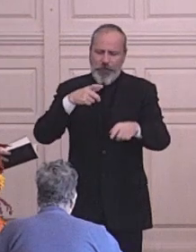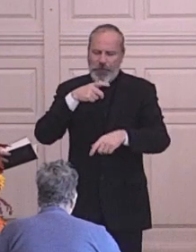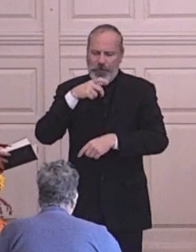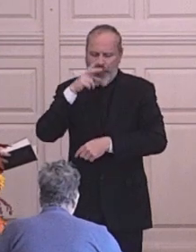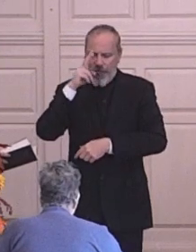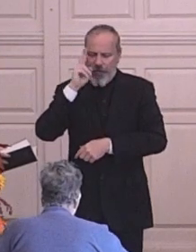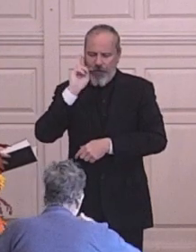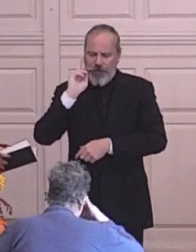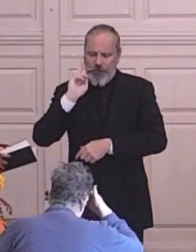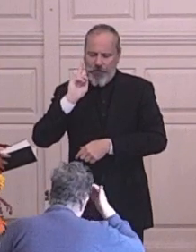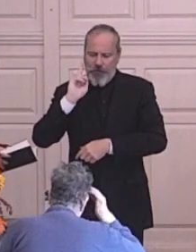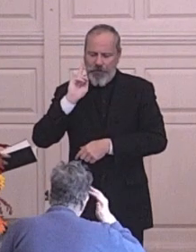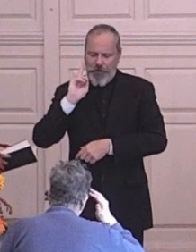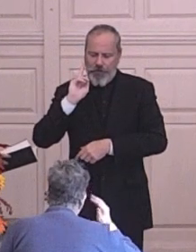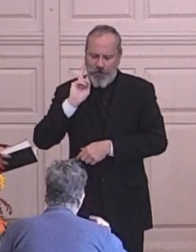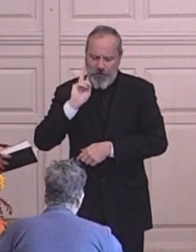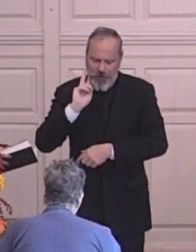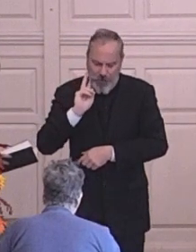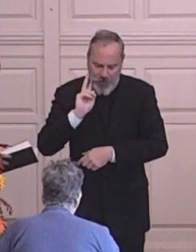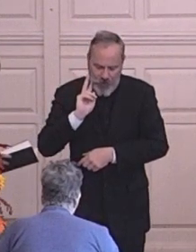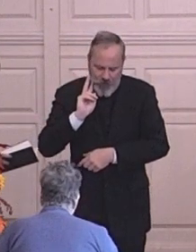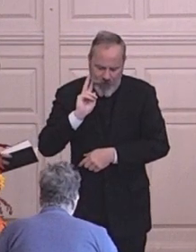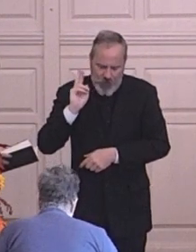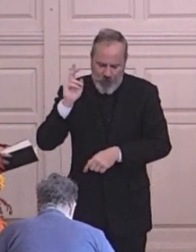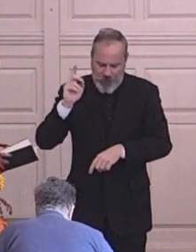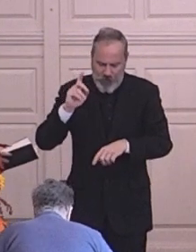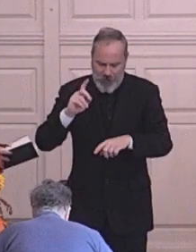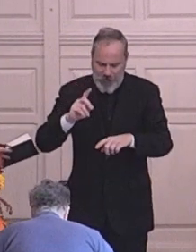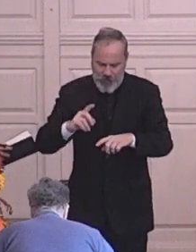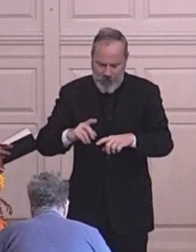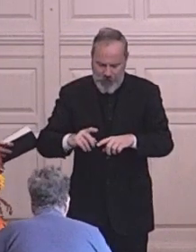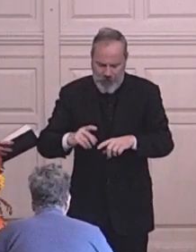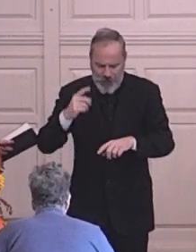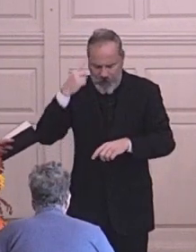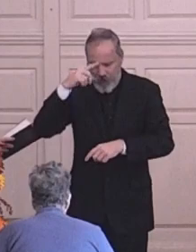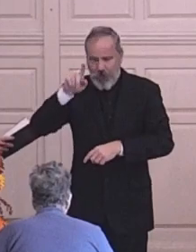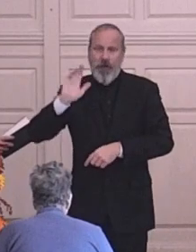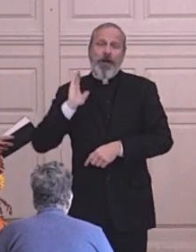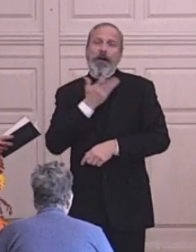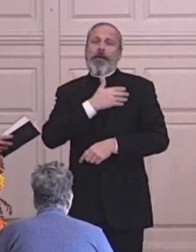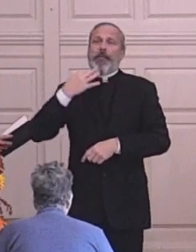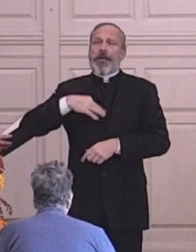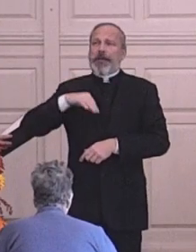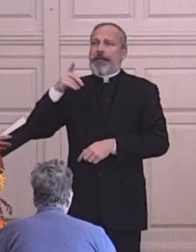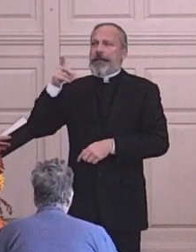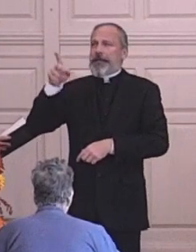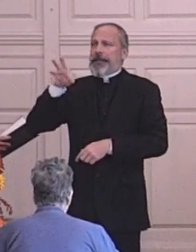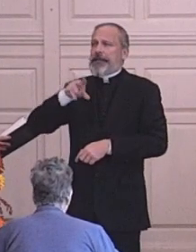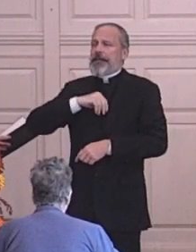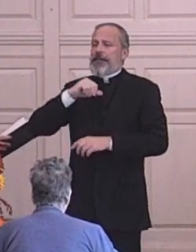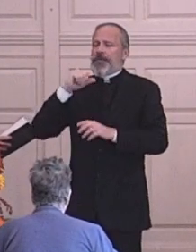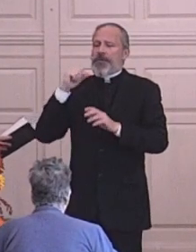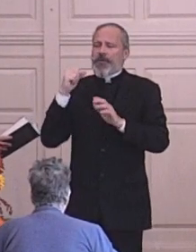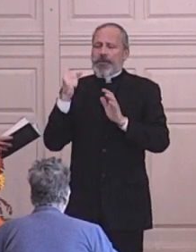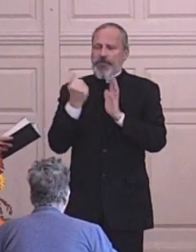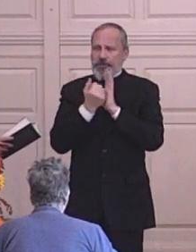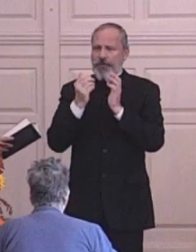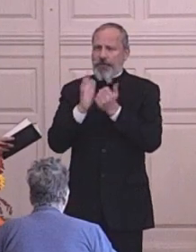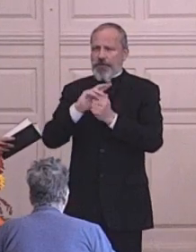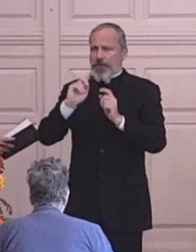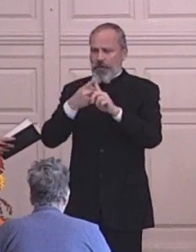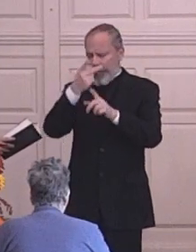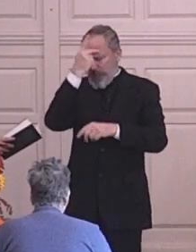Spirit was incarnate of the Virgin Mary and became man. For our sake was crucified under Pontius